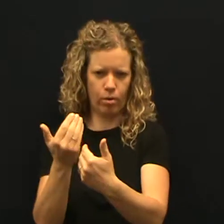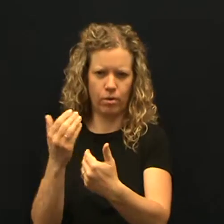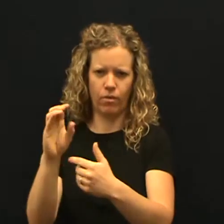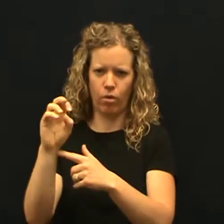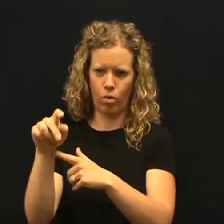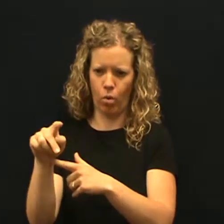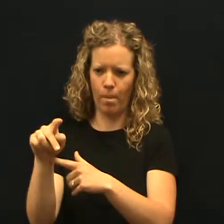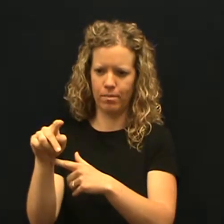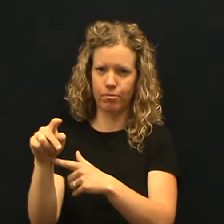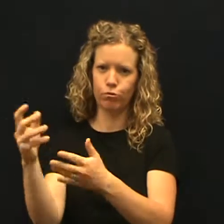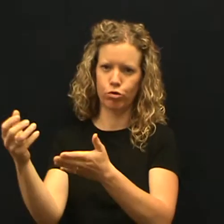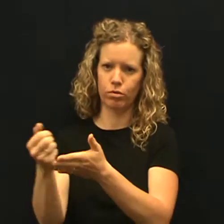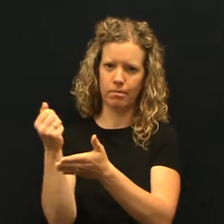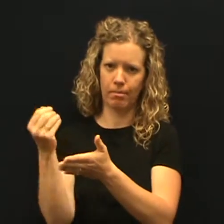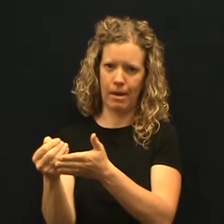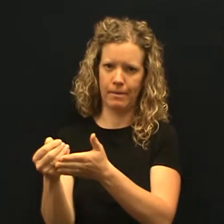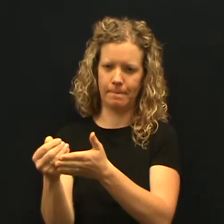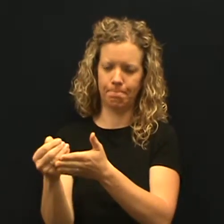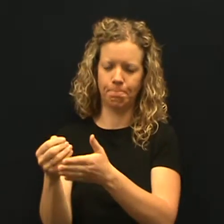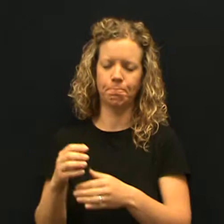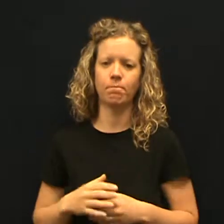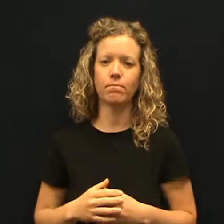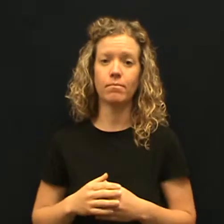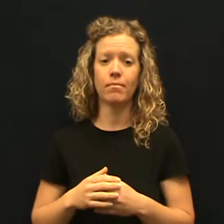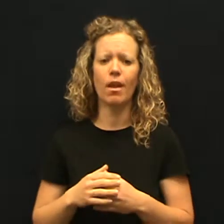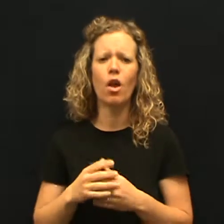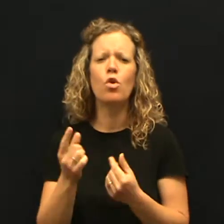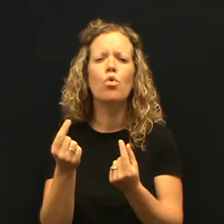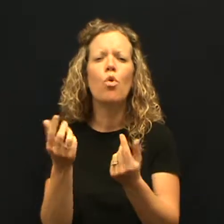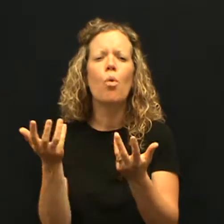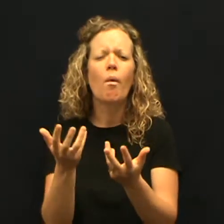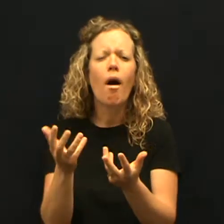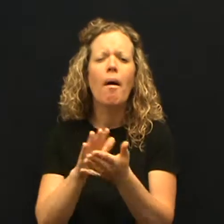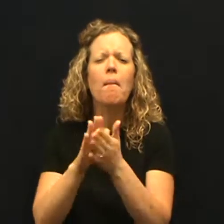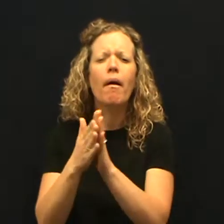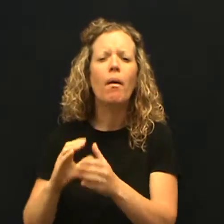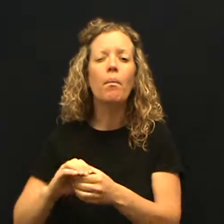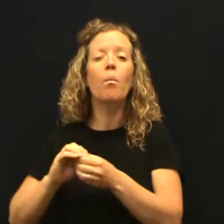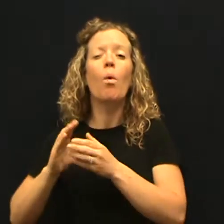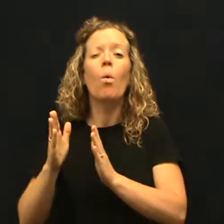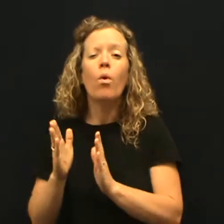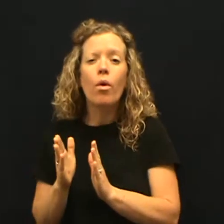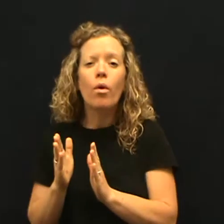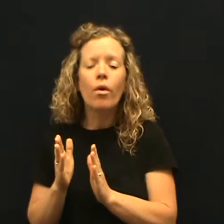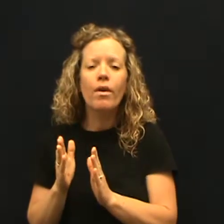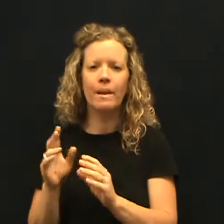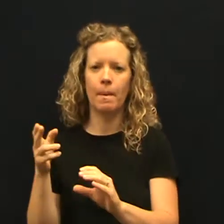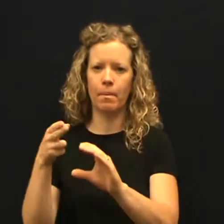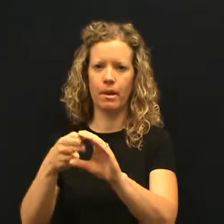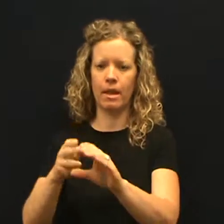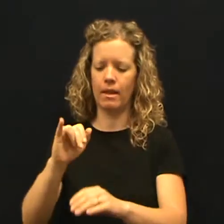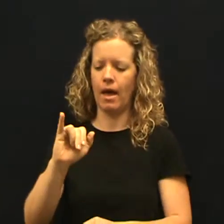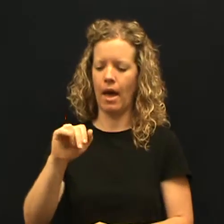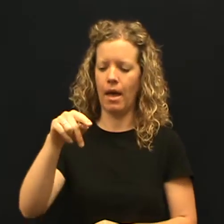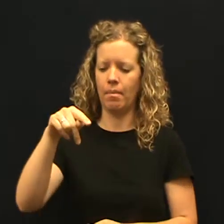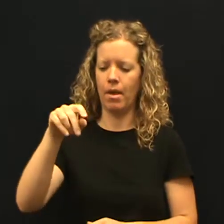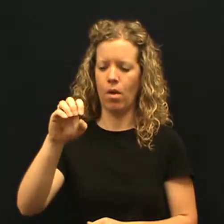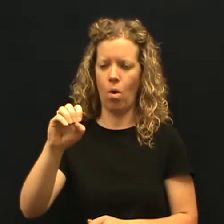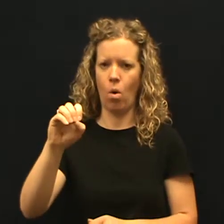money. It's simple to become an owner. All you have to do is participate in an IPO, which is an initial public